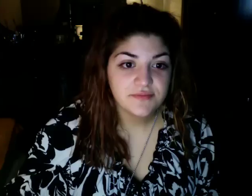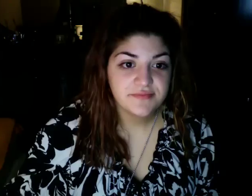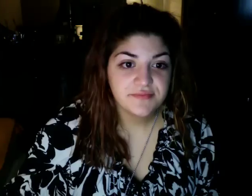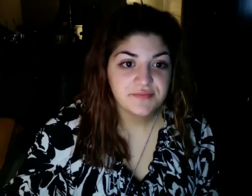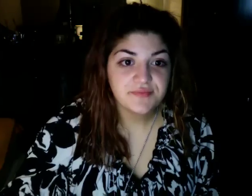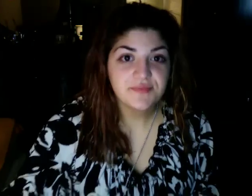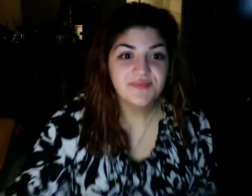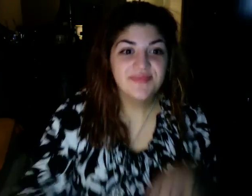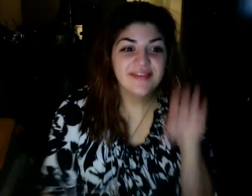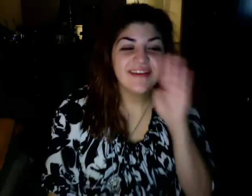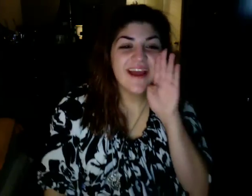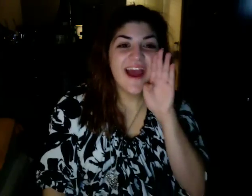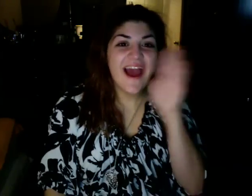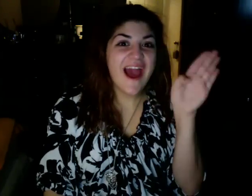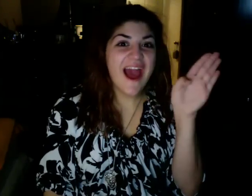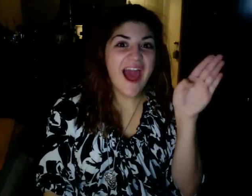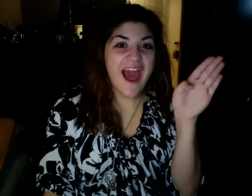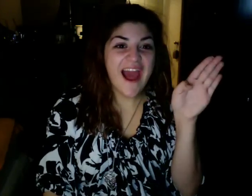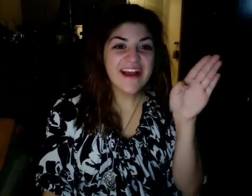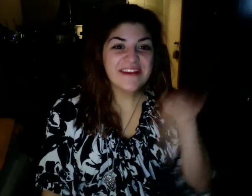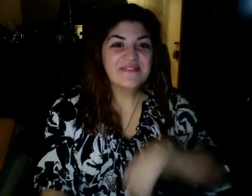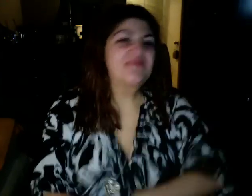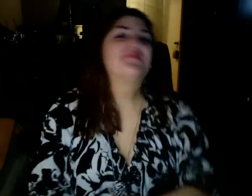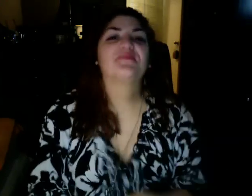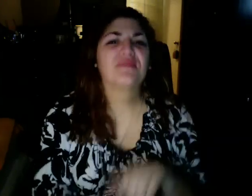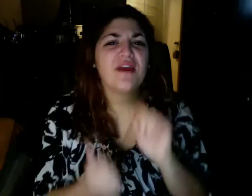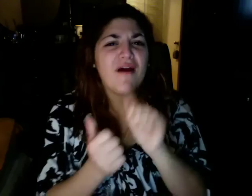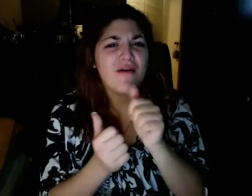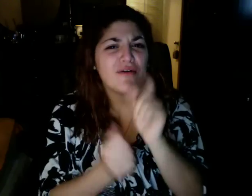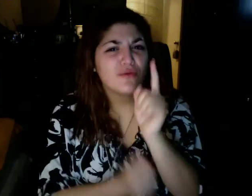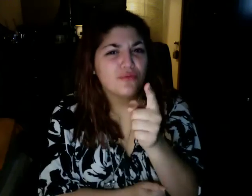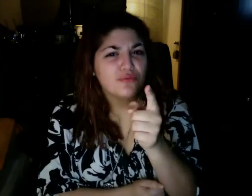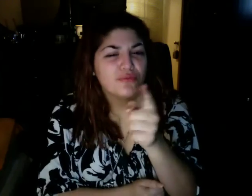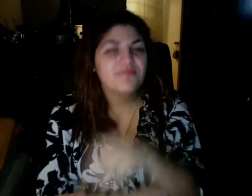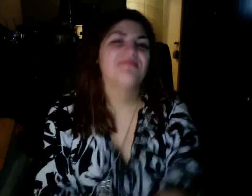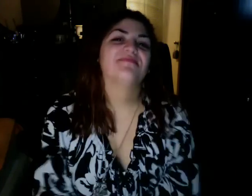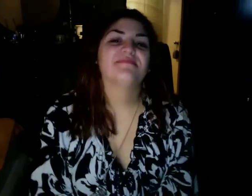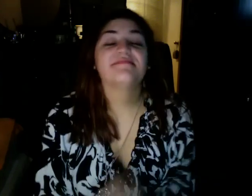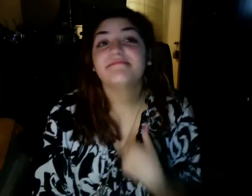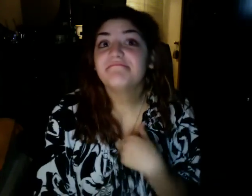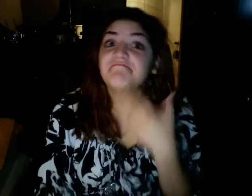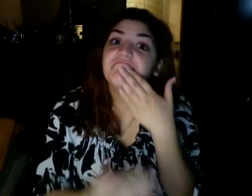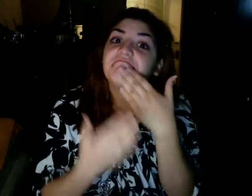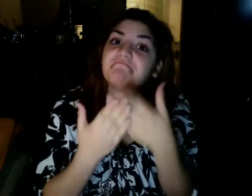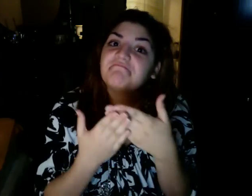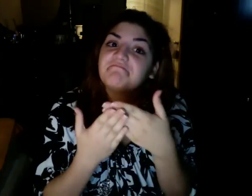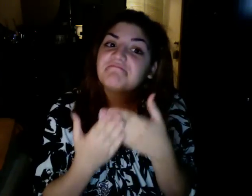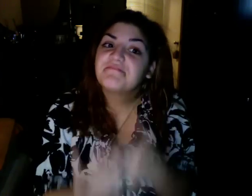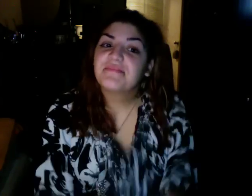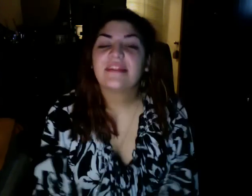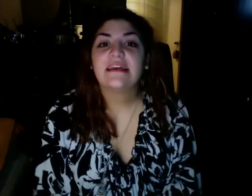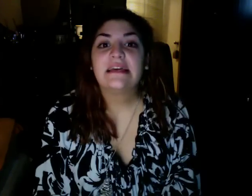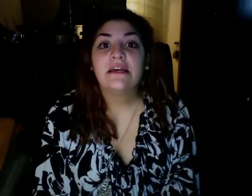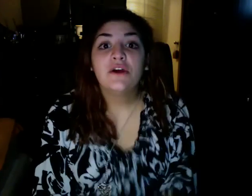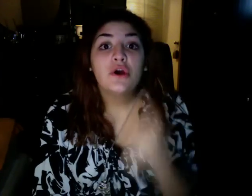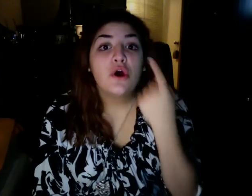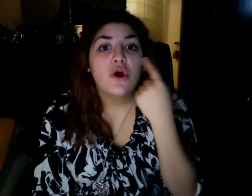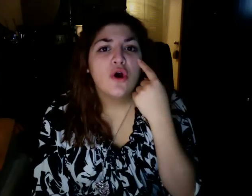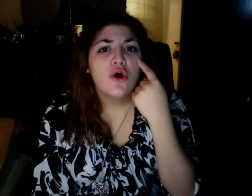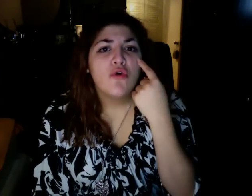The White House said today it's time to tone down the rhetoric reacting to the burning and effigy of Tulare, Rodden, Clinton. The times may have changed, but the scare